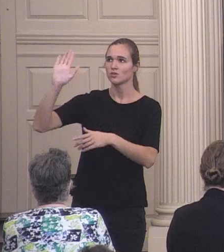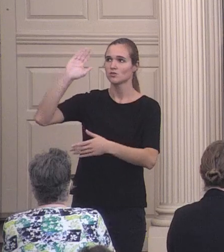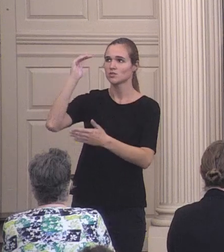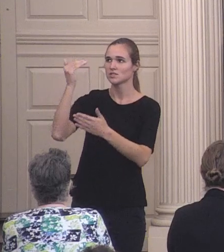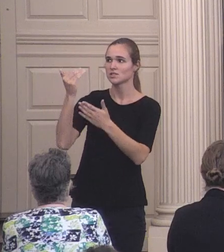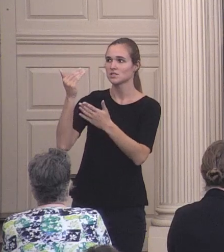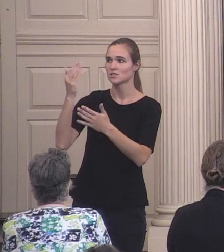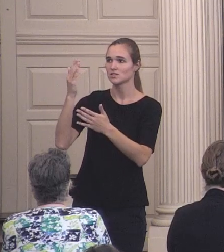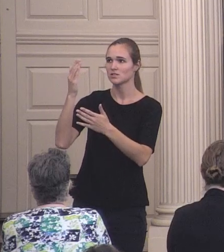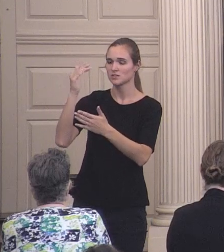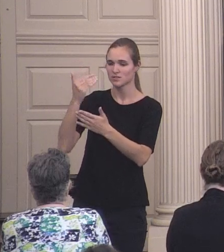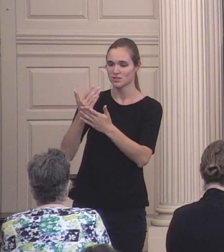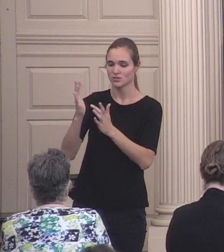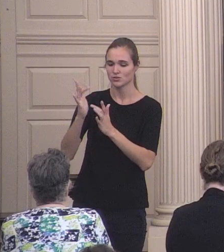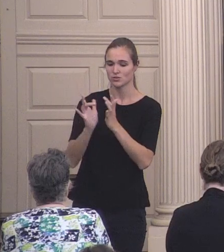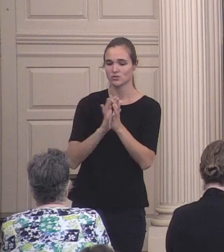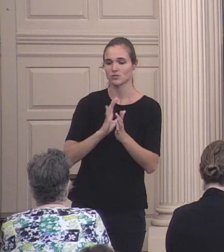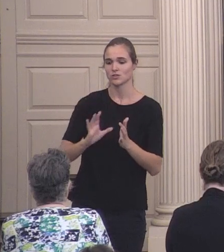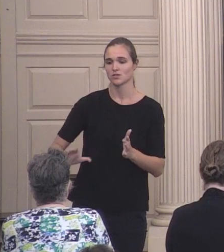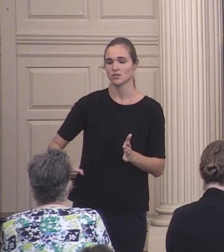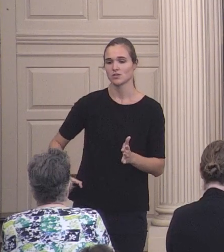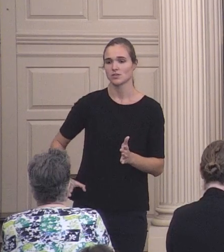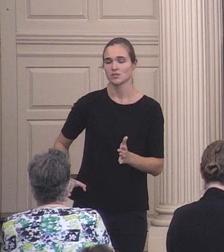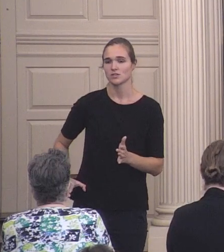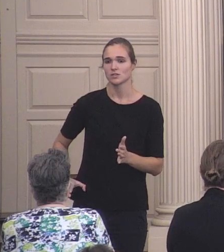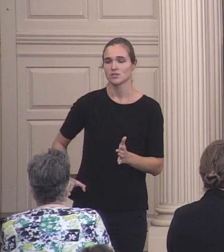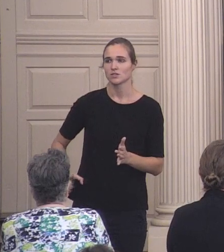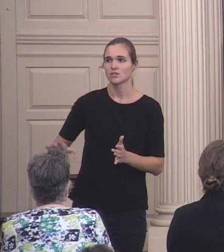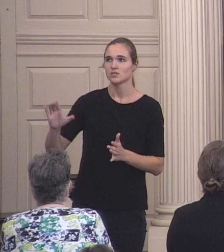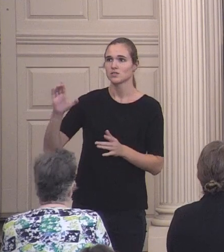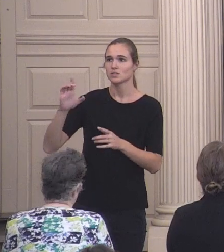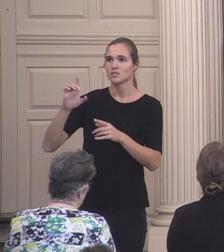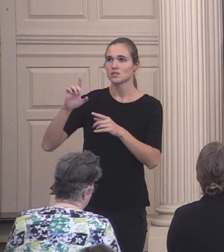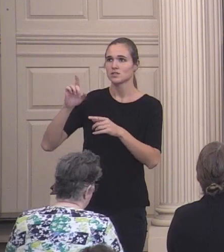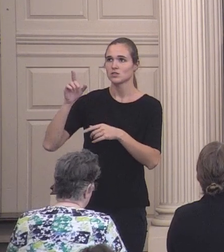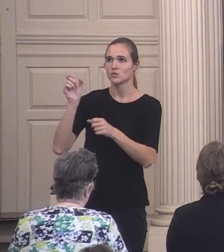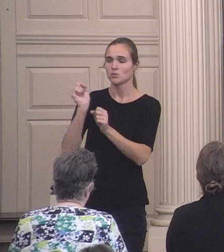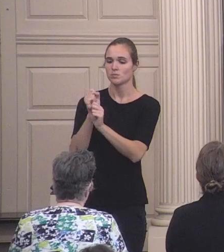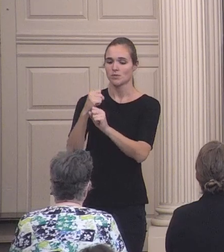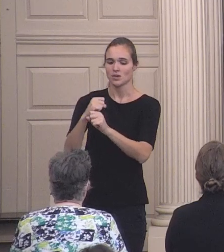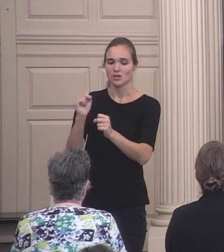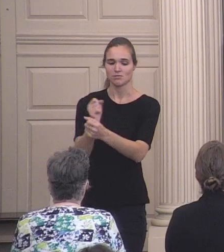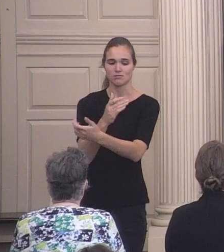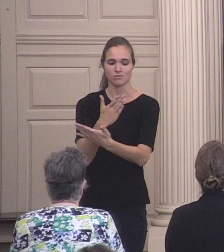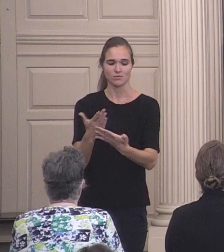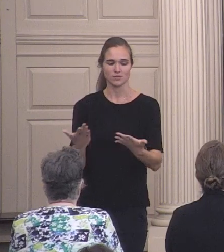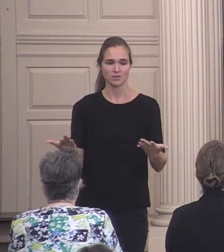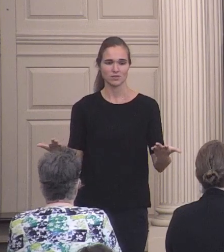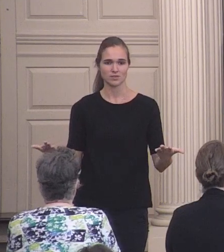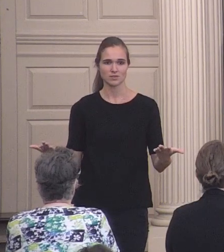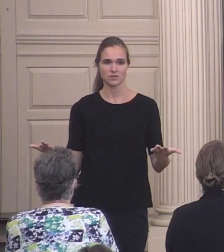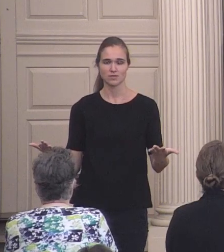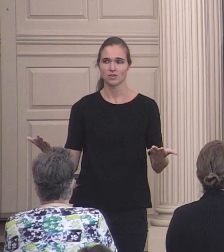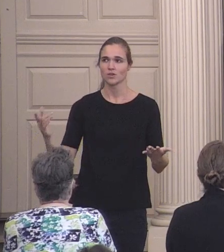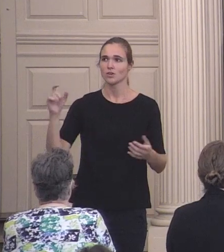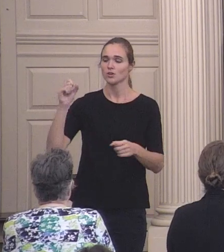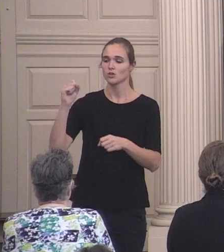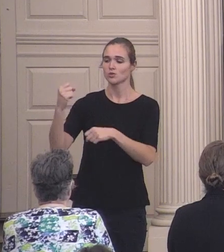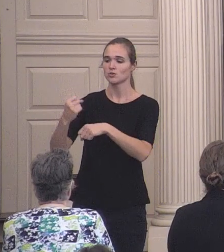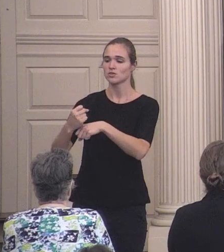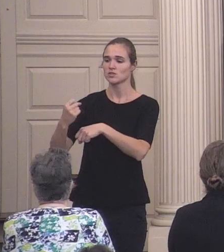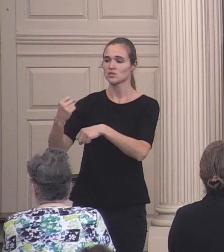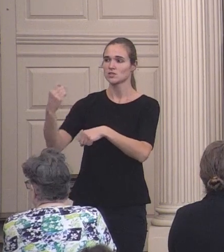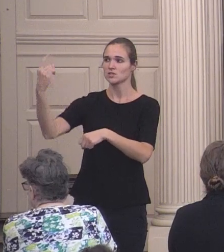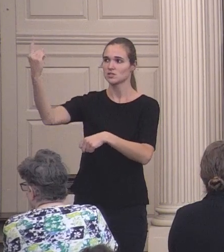Christ, your word, through whom you made all things, whom you sent as our